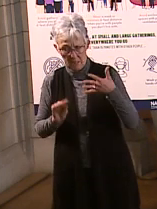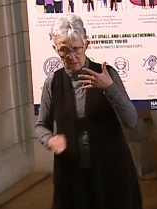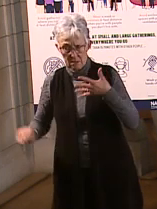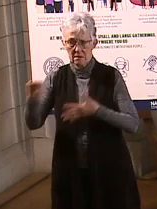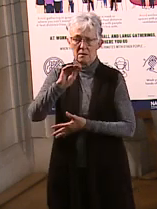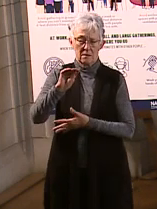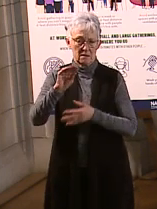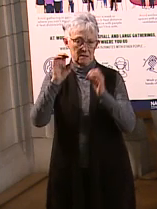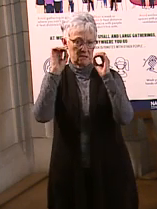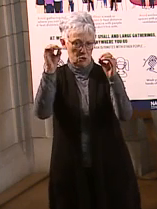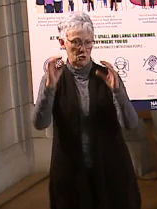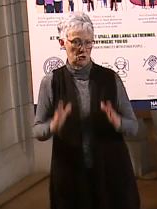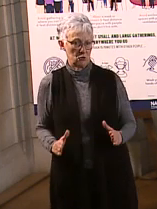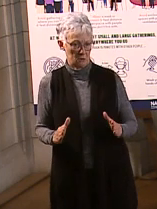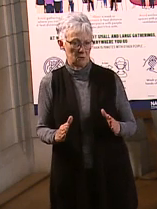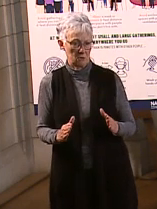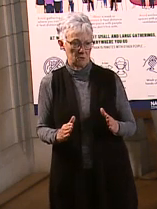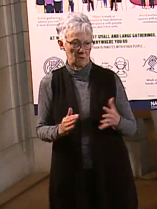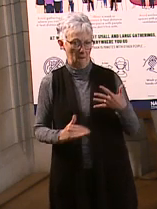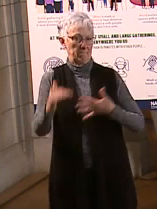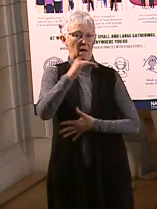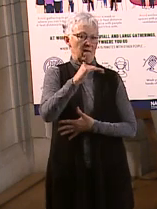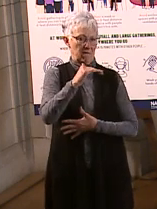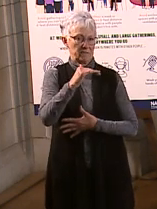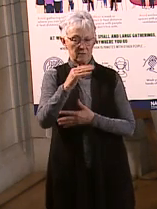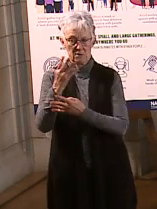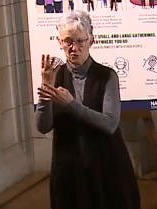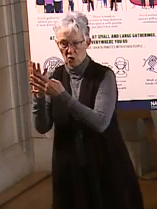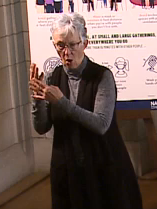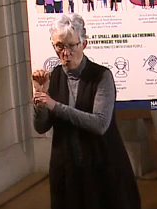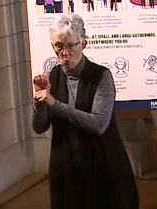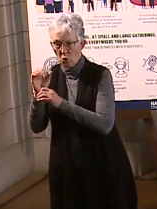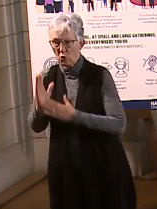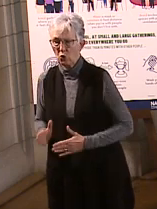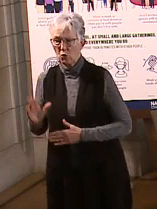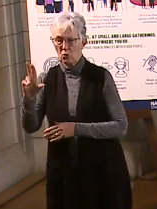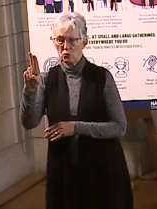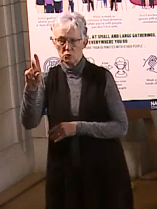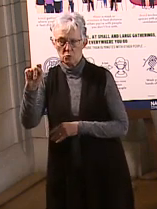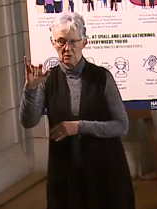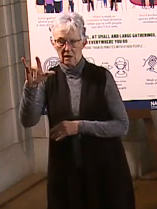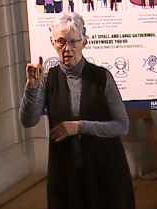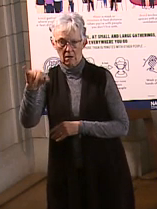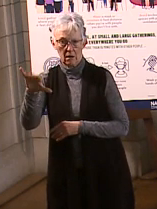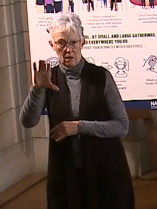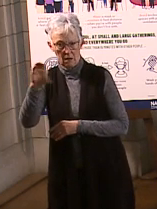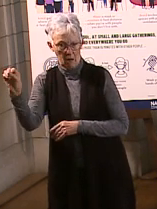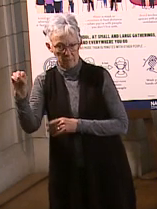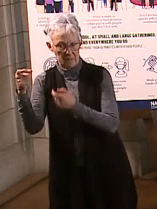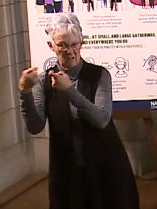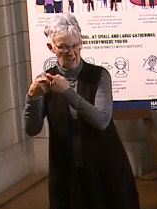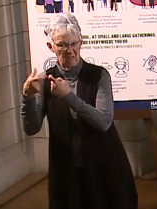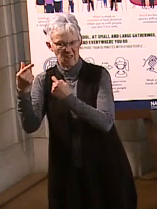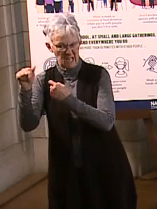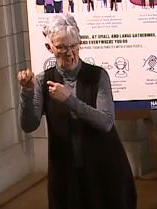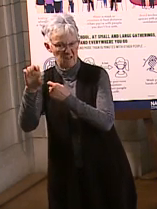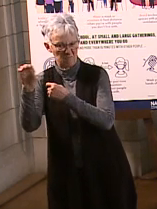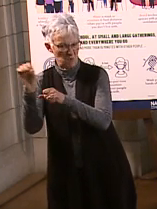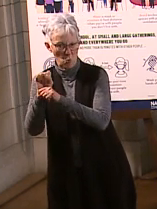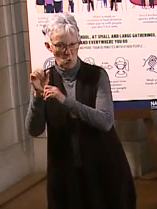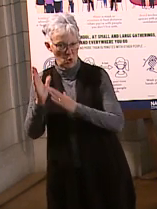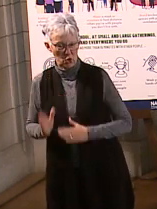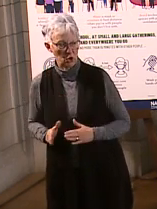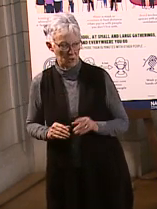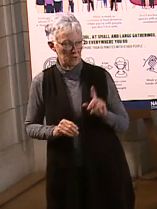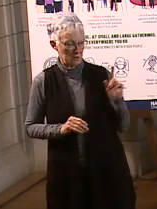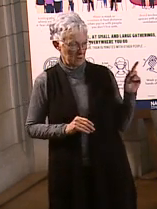security aspect that we're talking about. So Andrew's asking, looks like Douglas County is going to start doing teachers, and a conversation I had with Audie yesterday is that she is